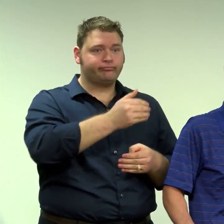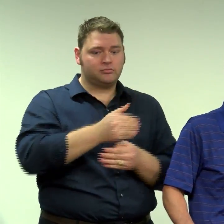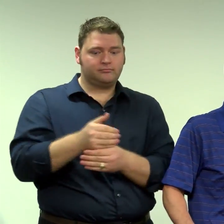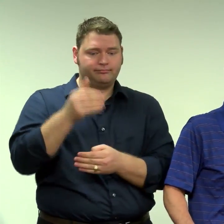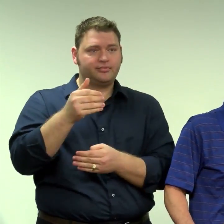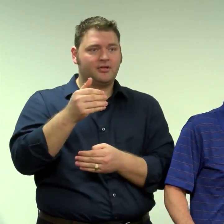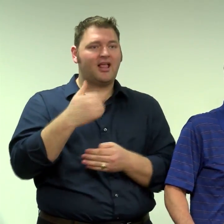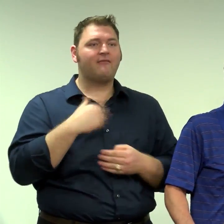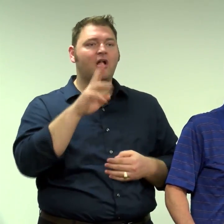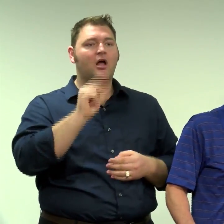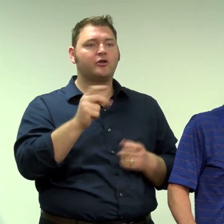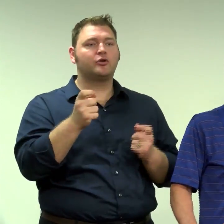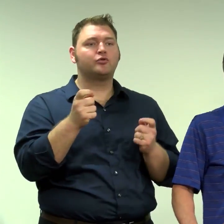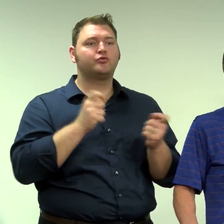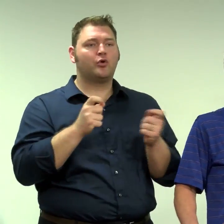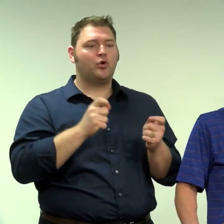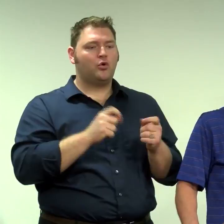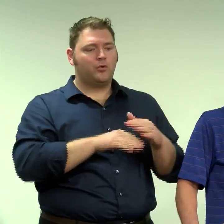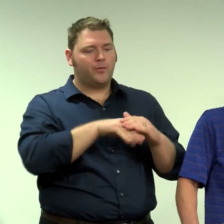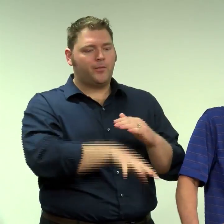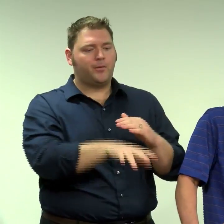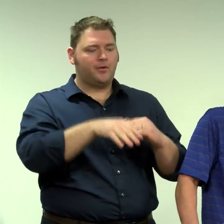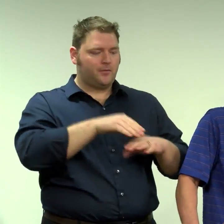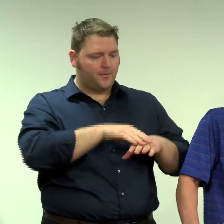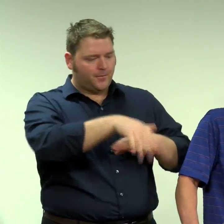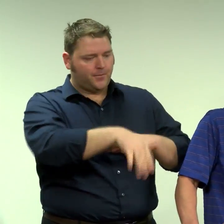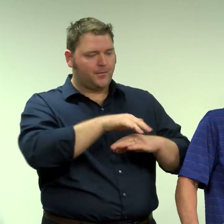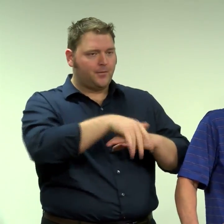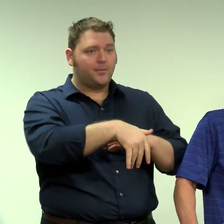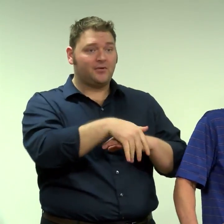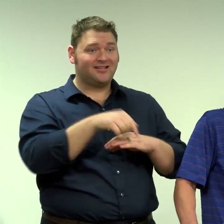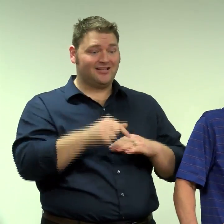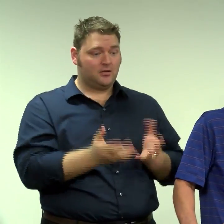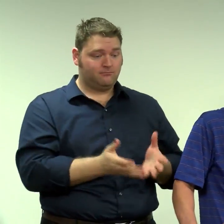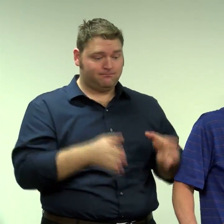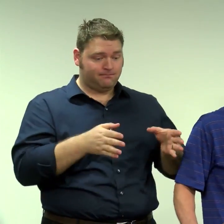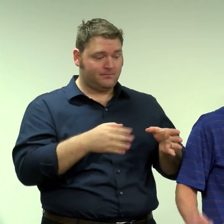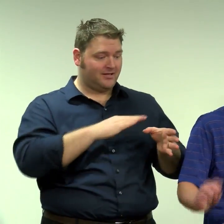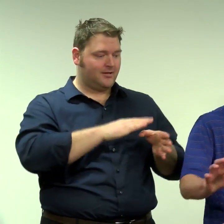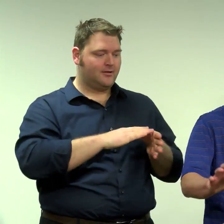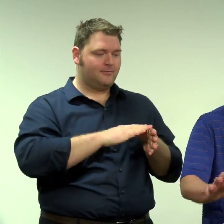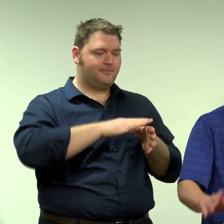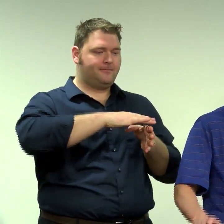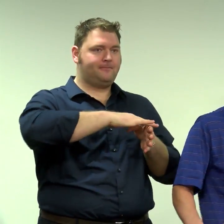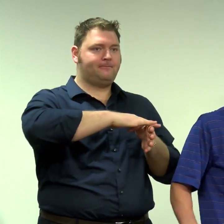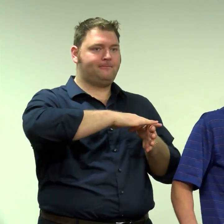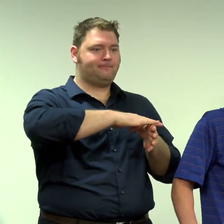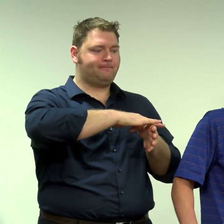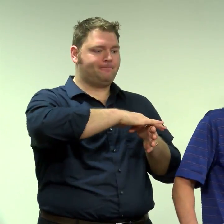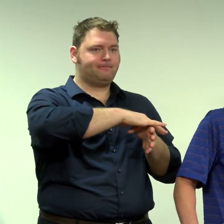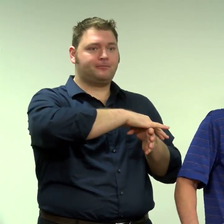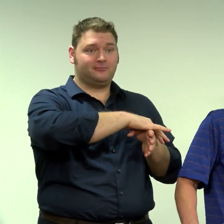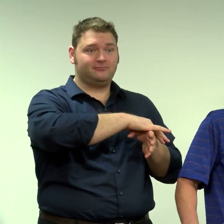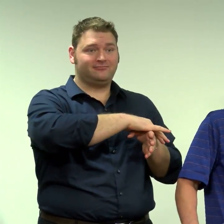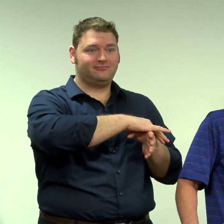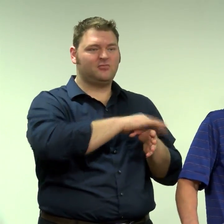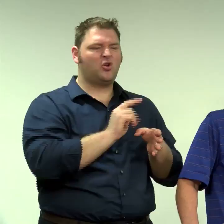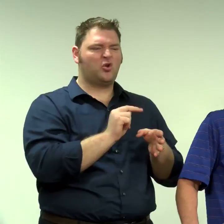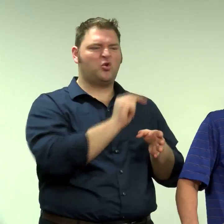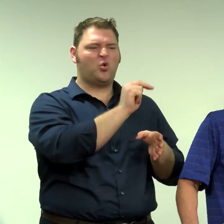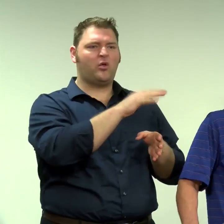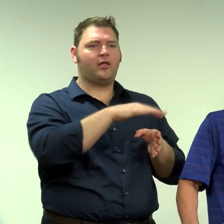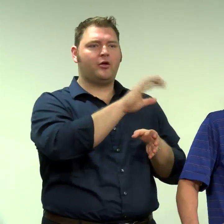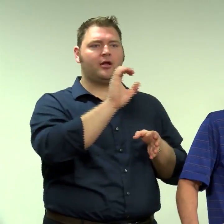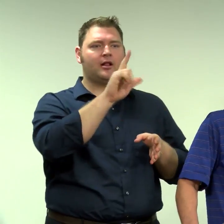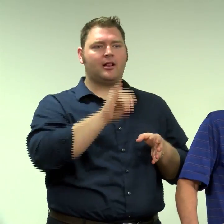starting this morning. Basically, the ponding levels in the dam have exceeded the elevation at the tail, which is north end between